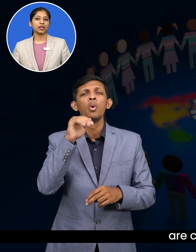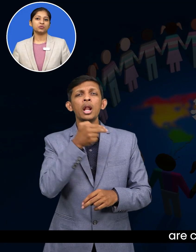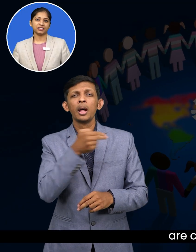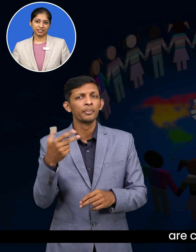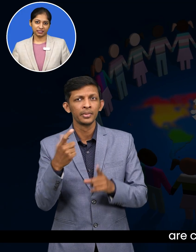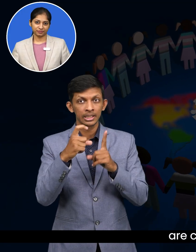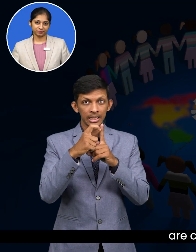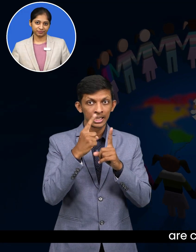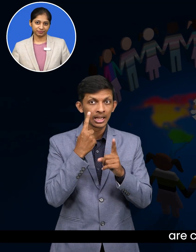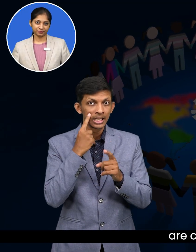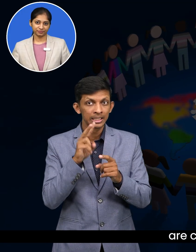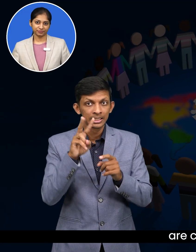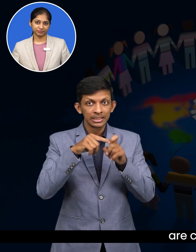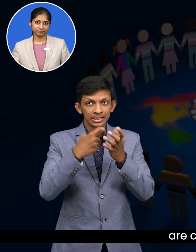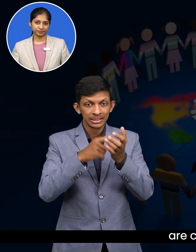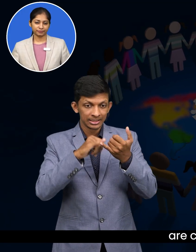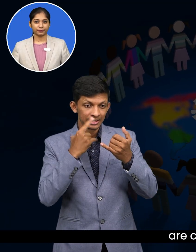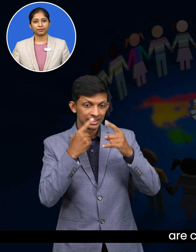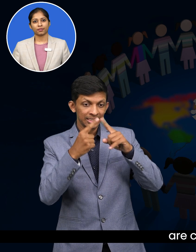called diversity.